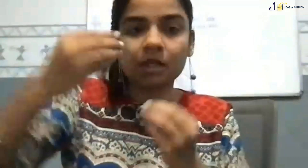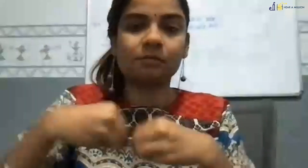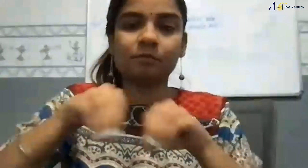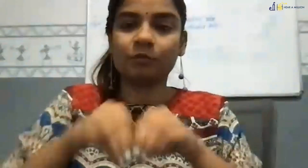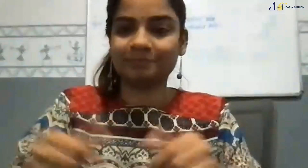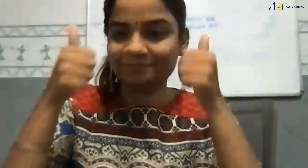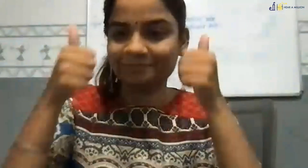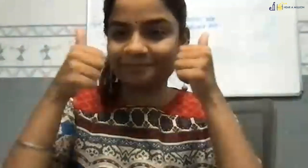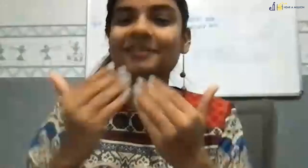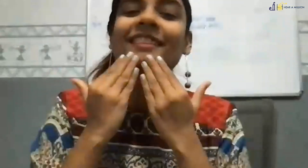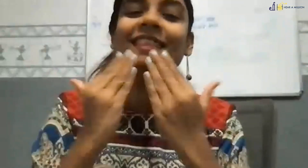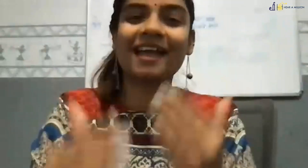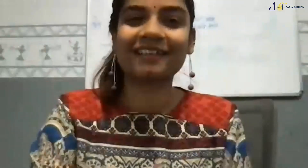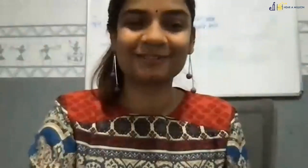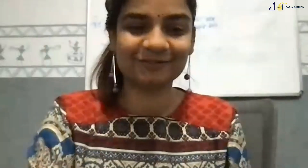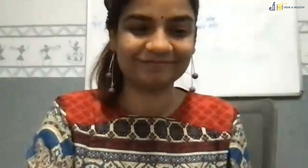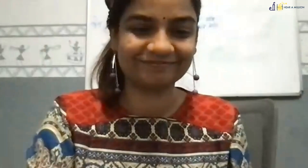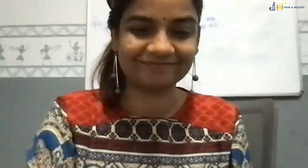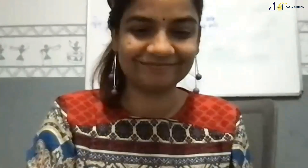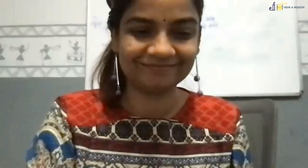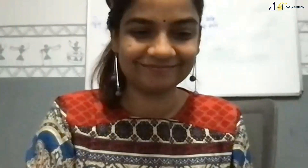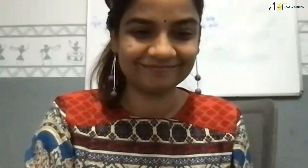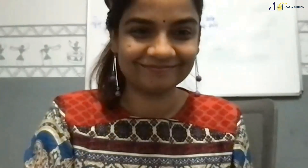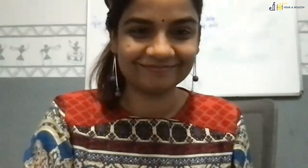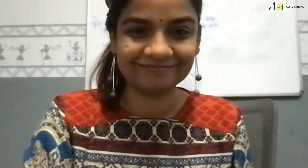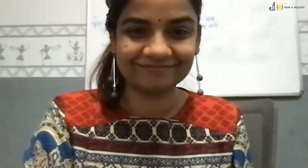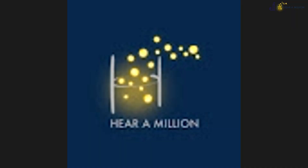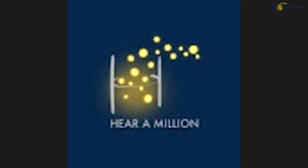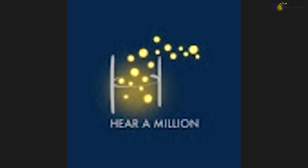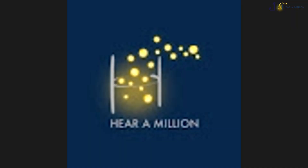We are planning that. If you would like to have this session again, we will be having it